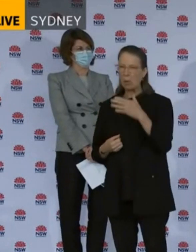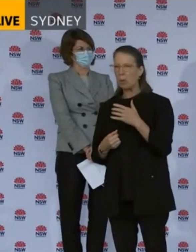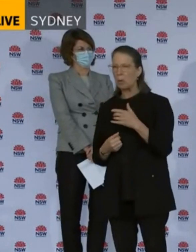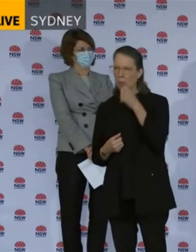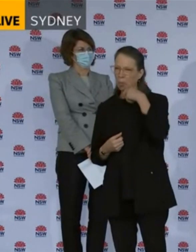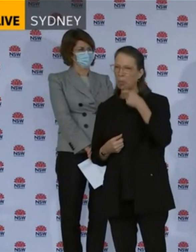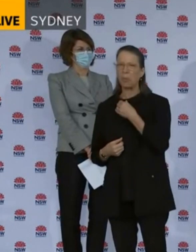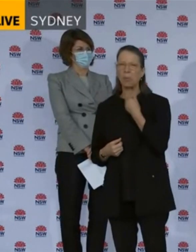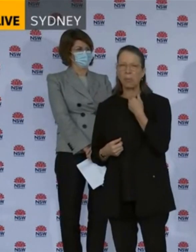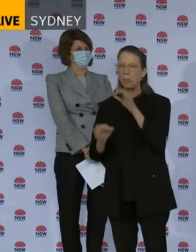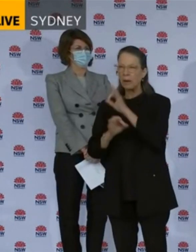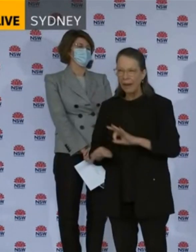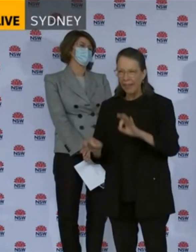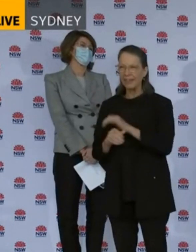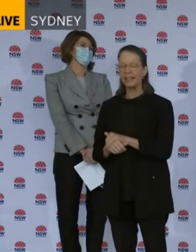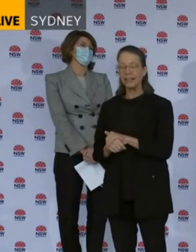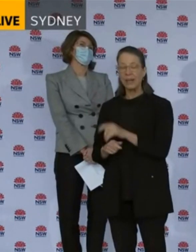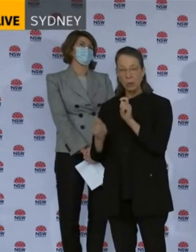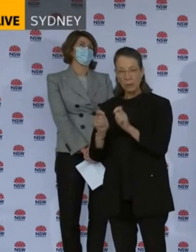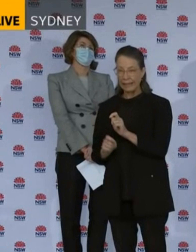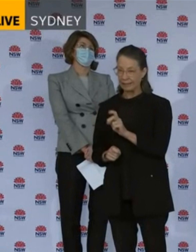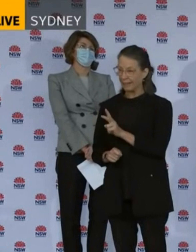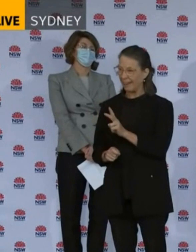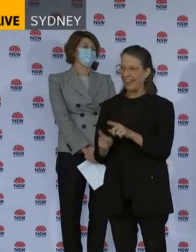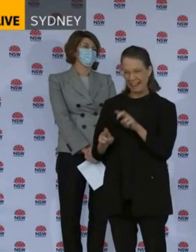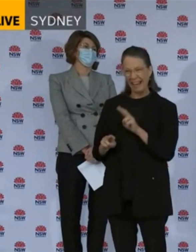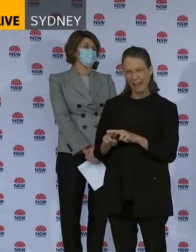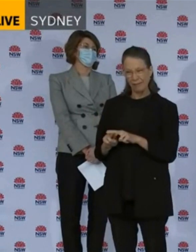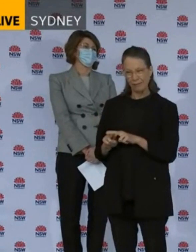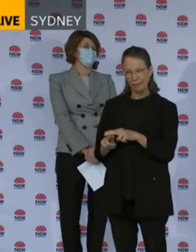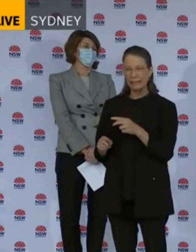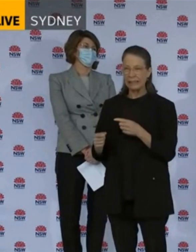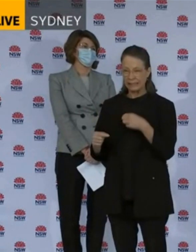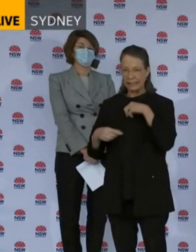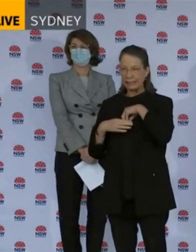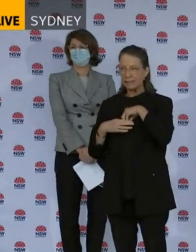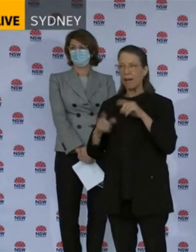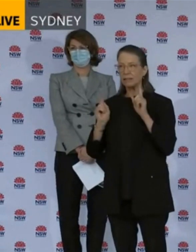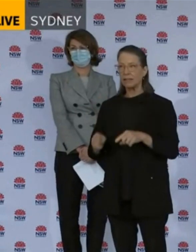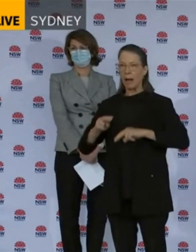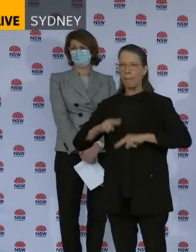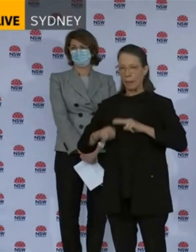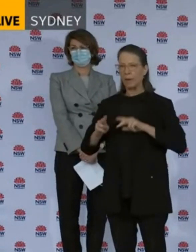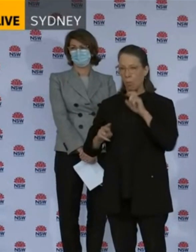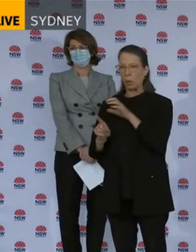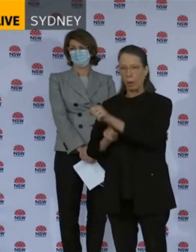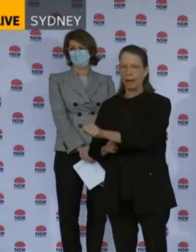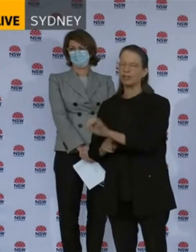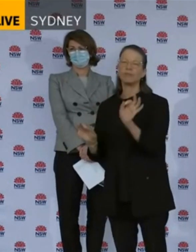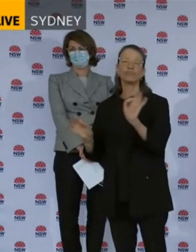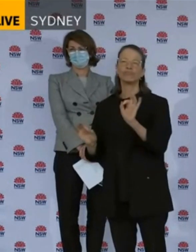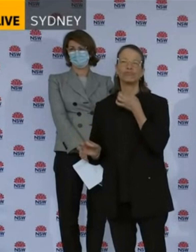quite reliable. If he had have had significant levels of virus, we would have detected it. Yep. Dr. Chant, if I can ask just about the Summit